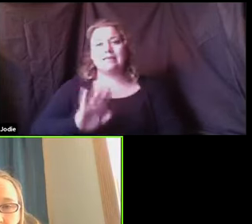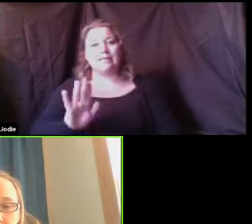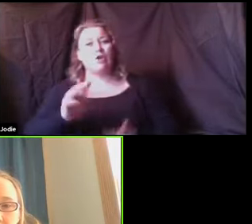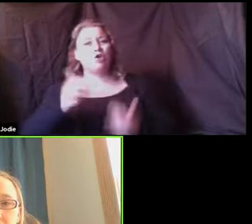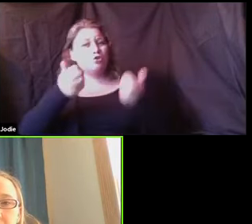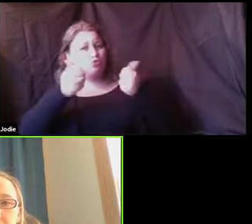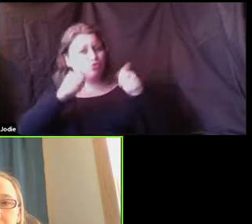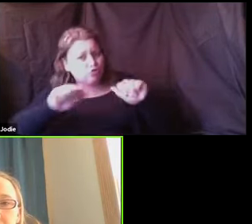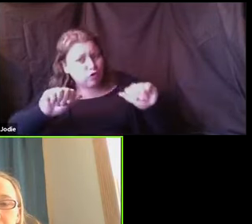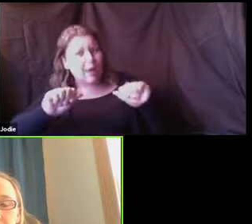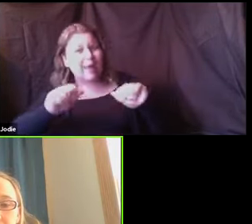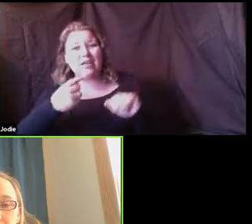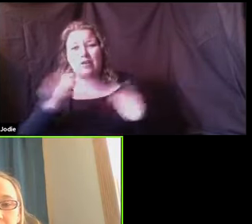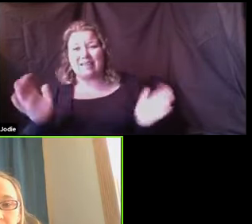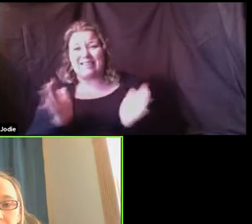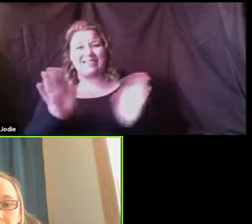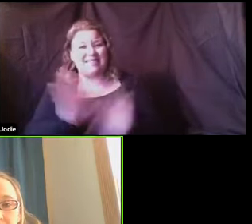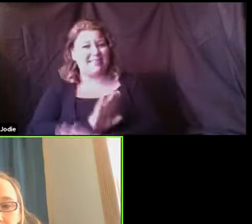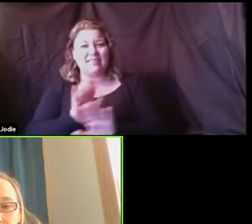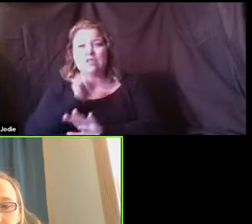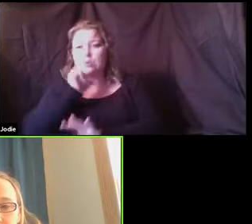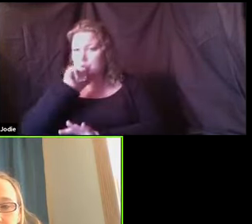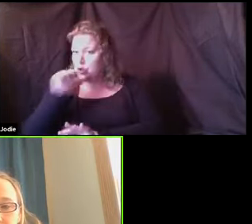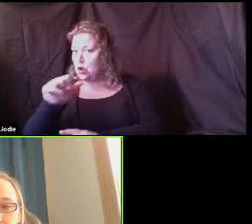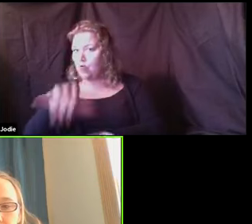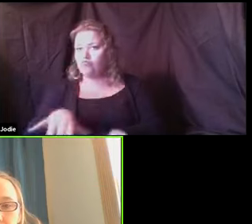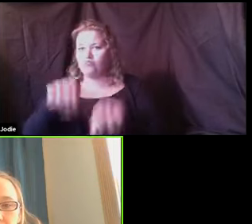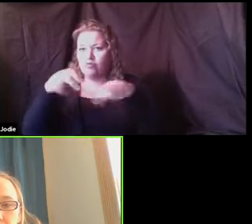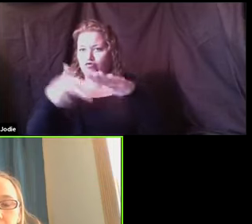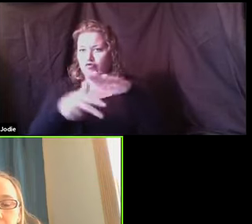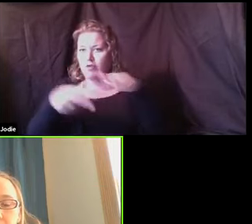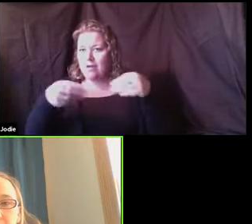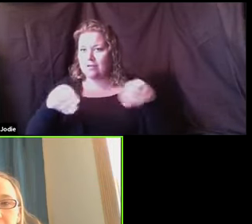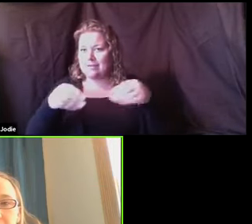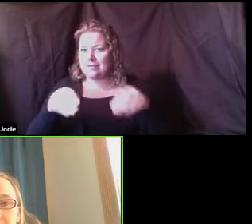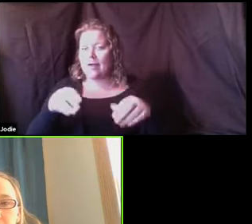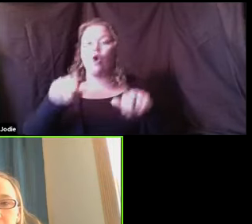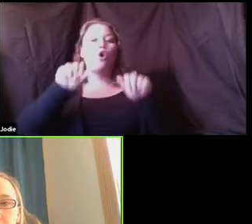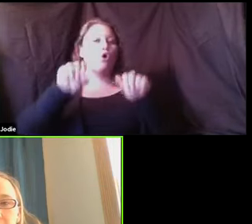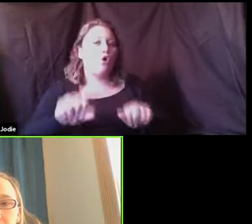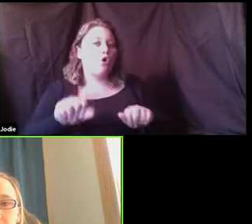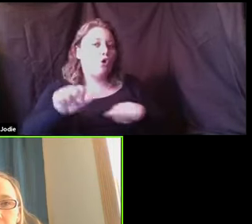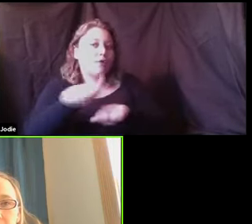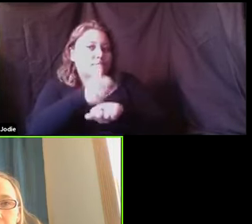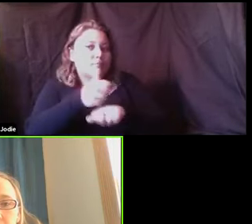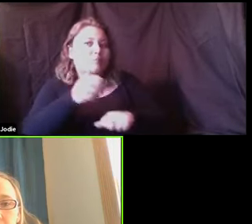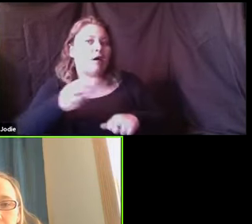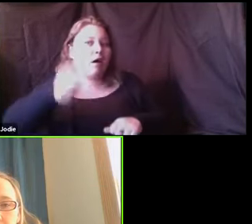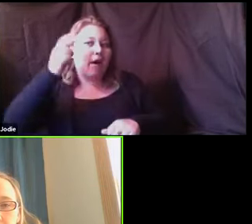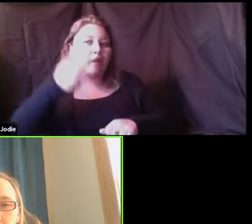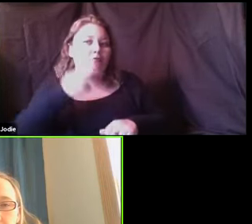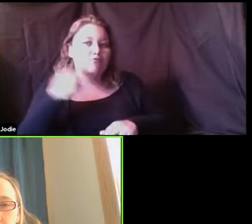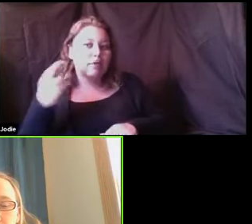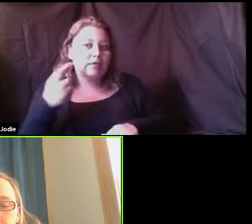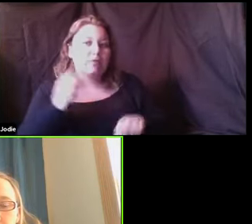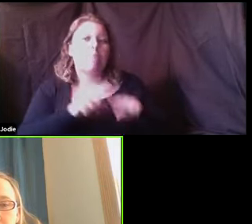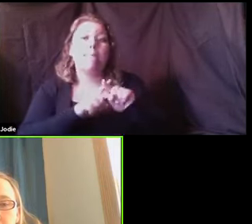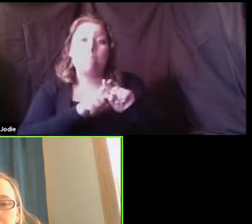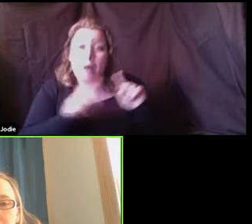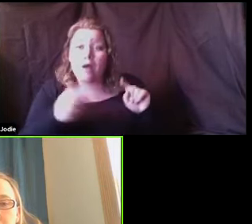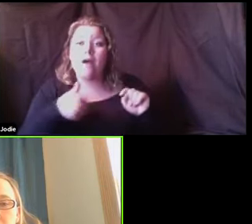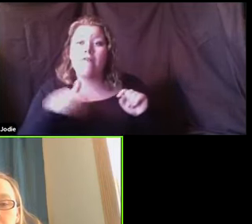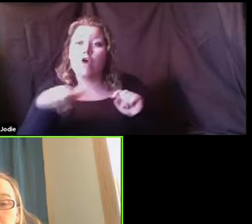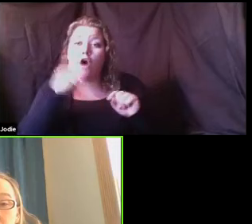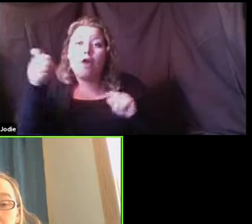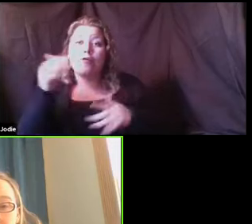having garage sales because it could be a higher risk environment. But they did provide a couple other options for people, which